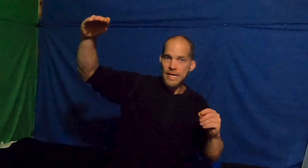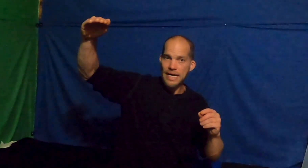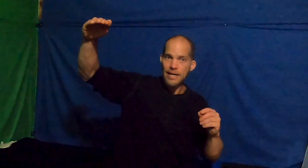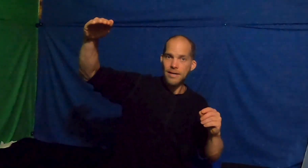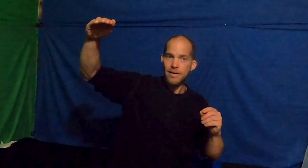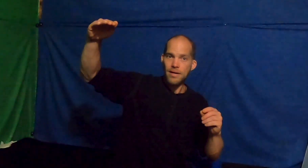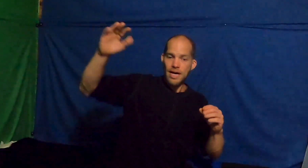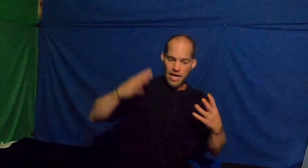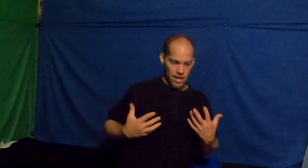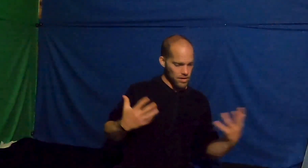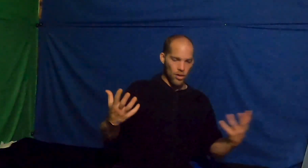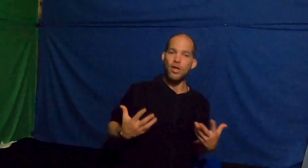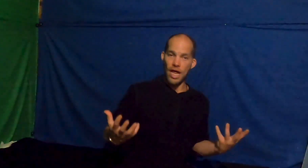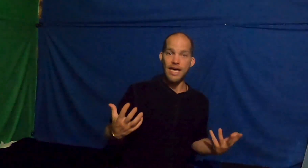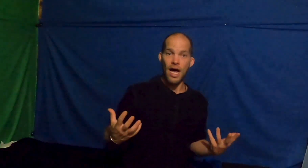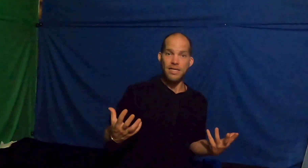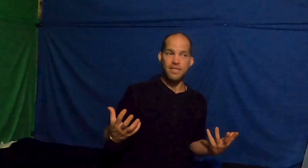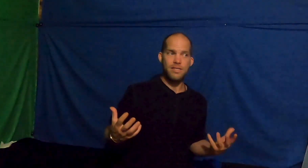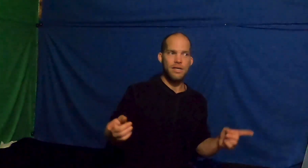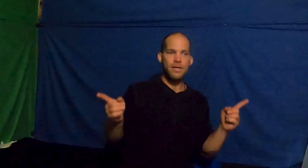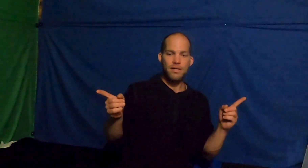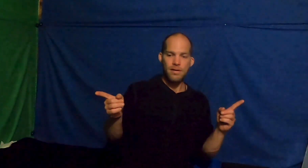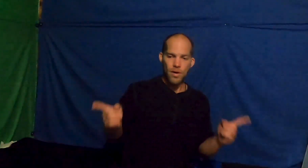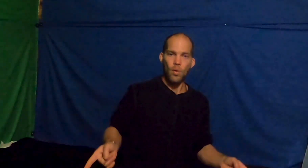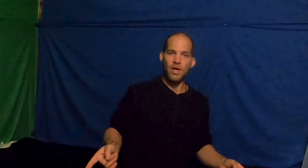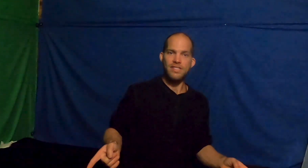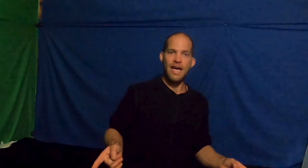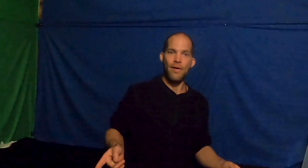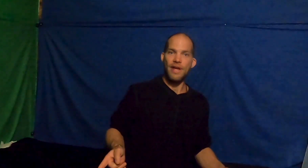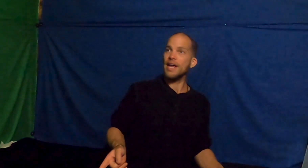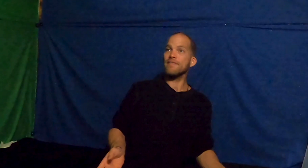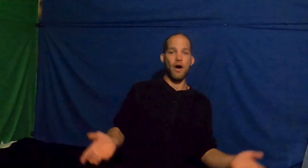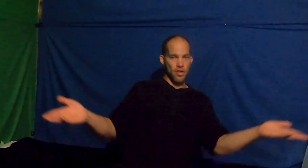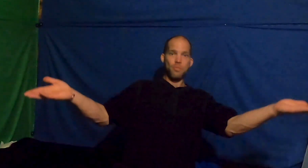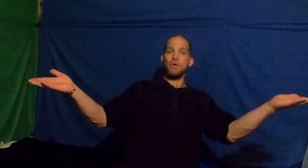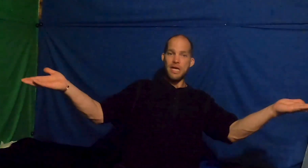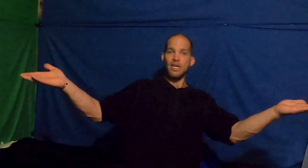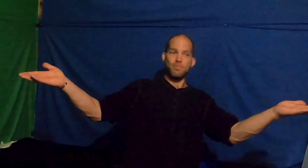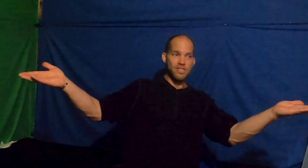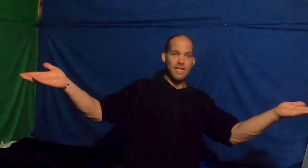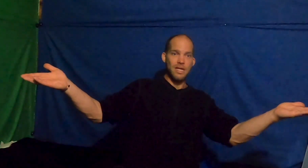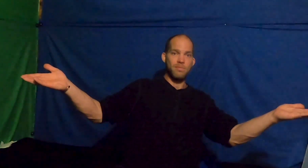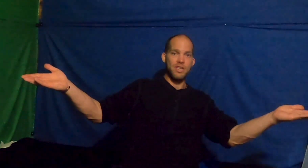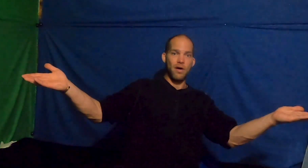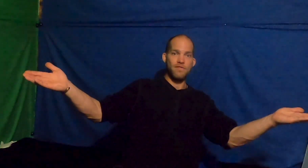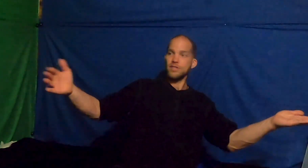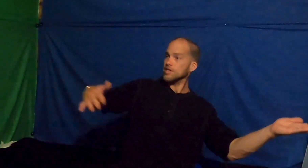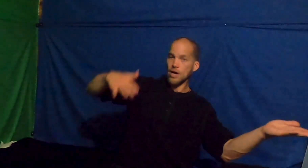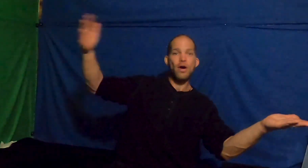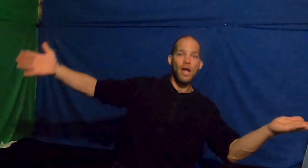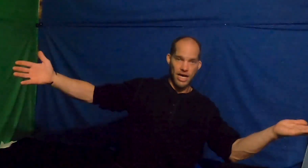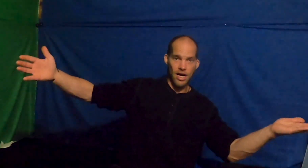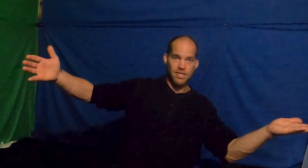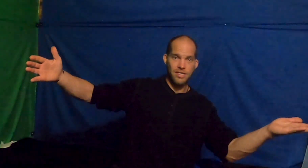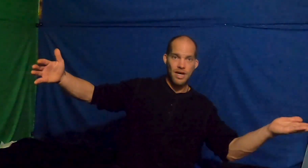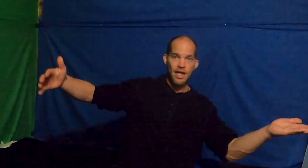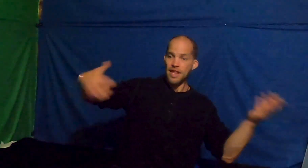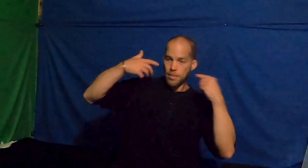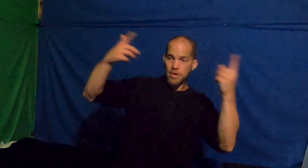being like us holding us down. And if other beings present themselves that aren't like us, that appear